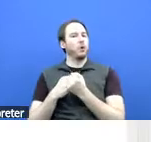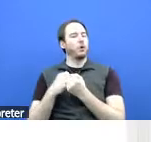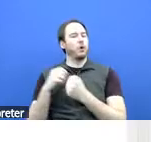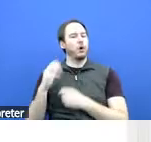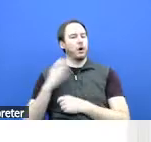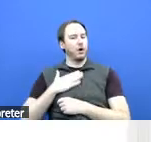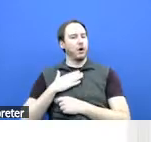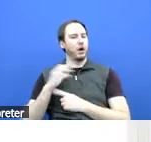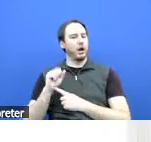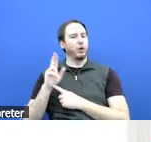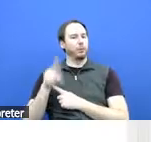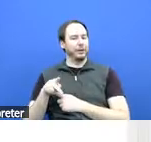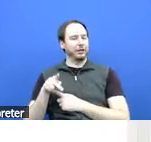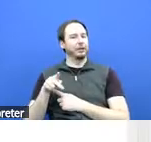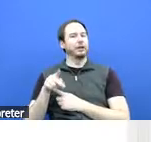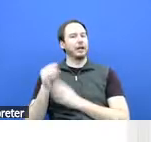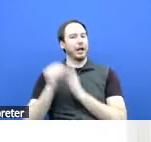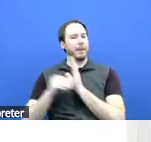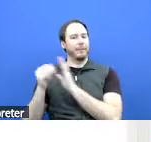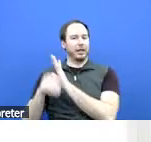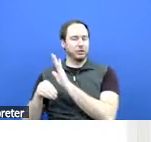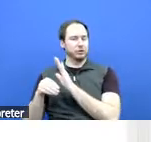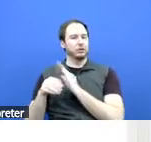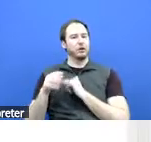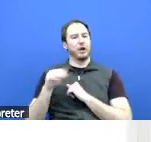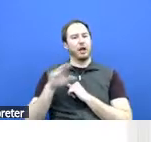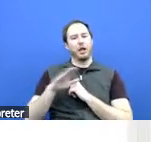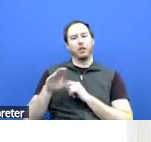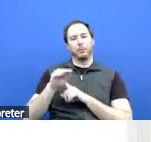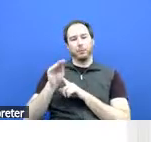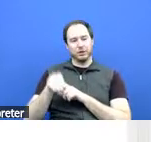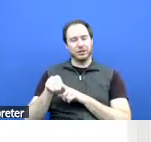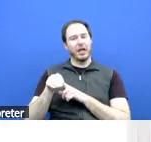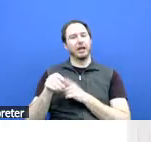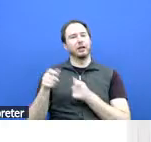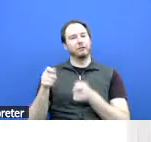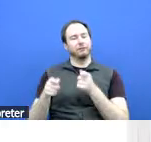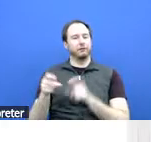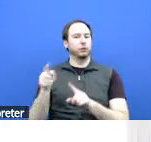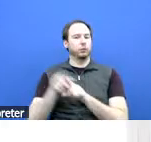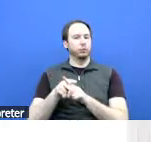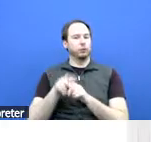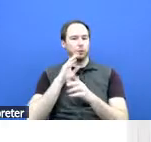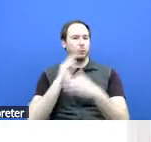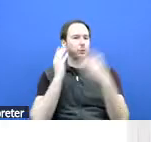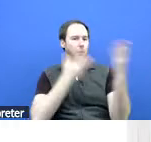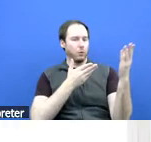special use permit application and the percentage of use modification that is proposed.